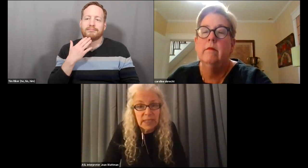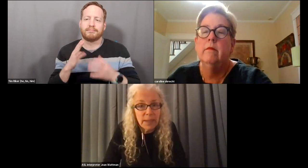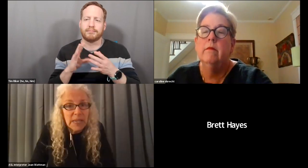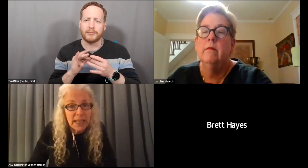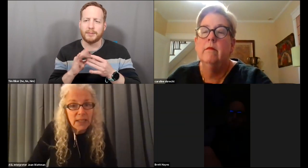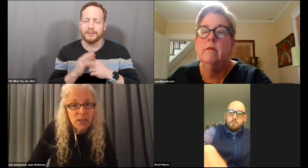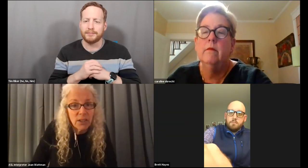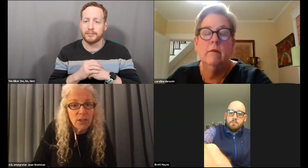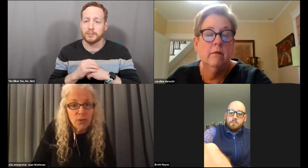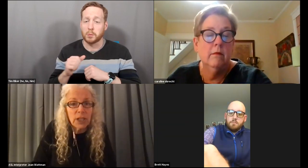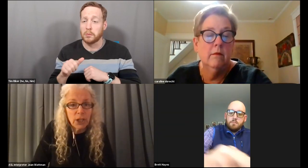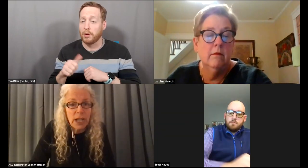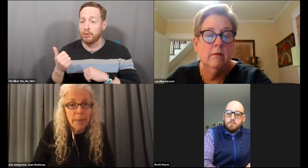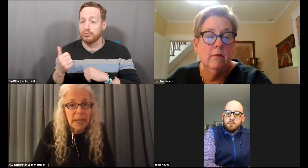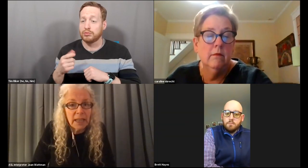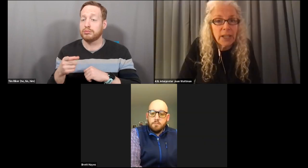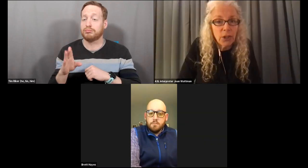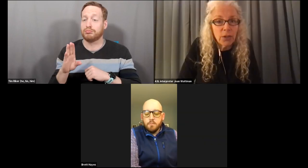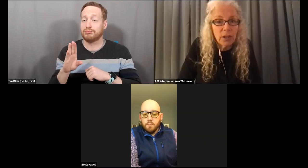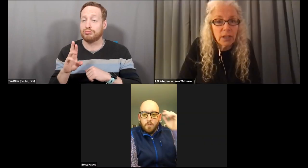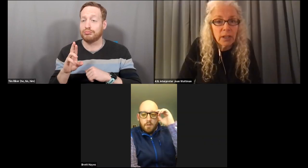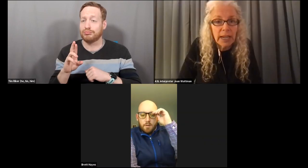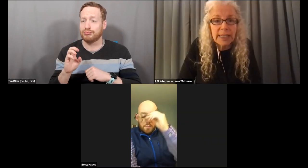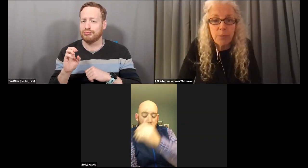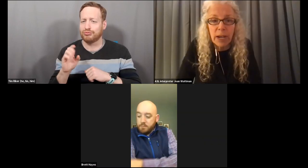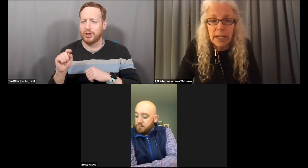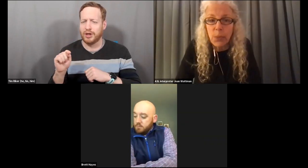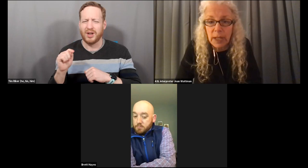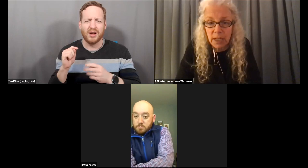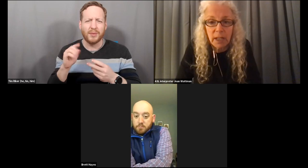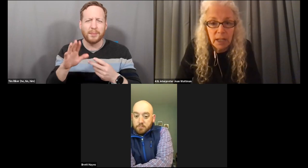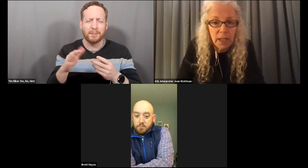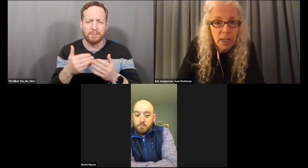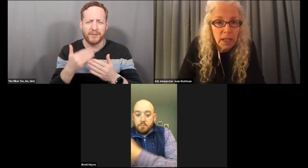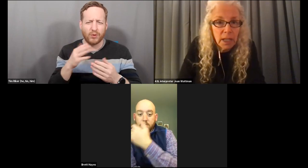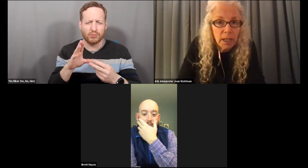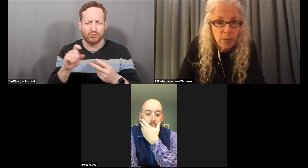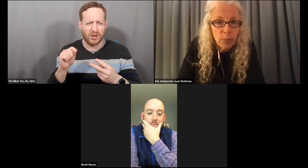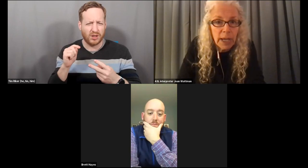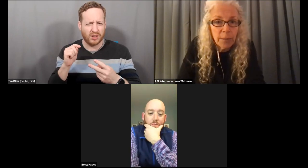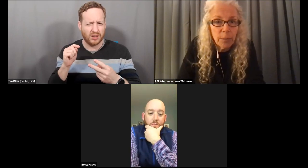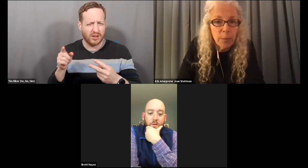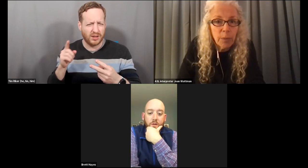Tim's saying that's really good comment. Thank you. And I see Brad as well. And